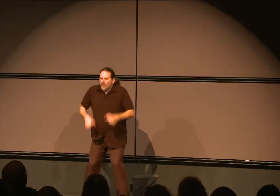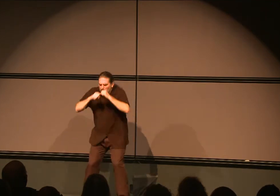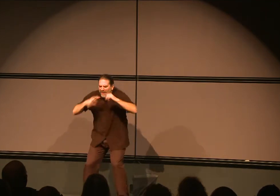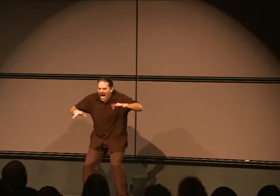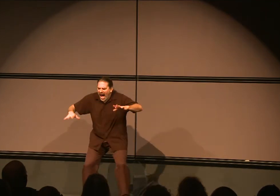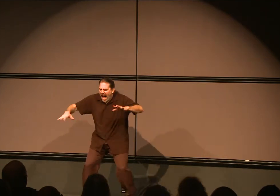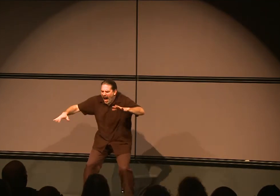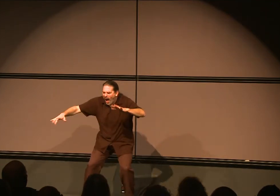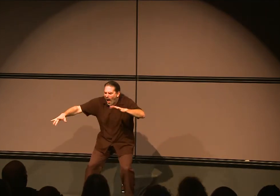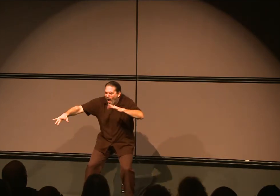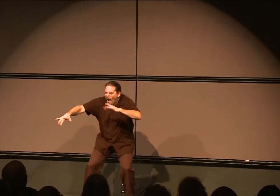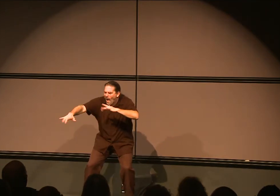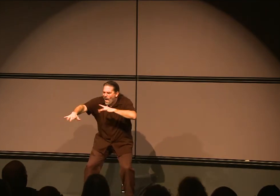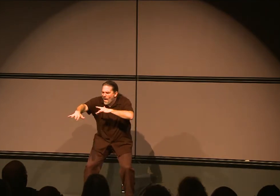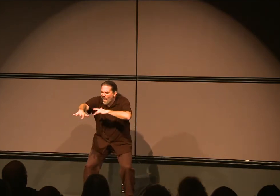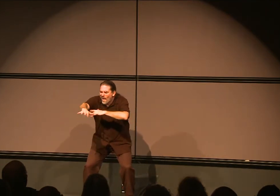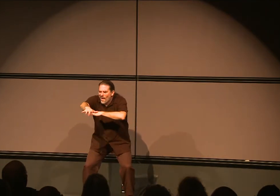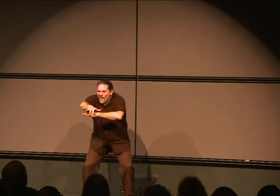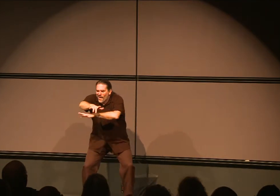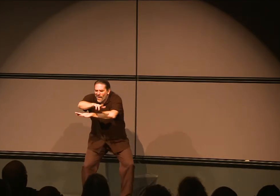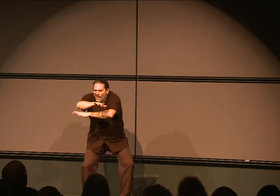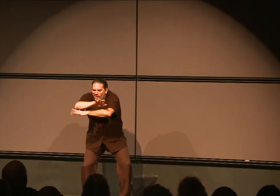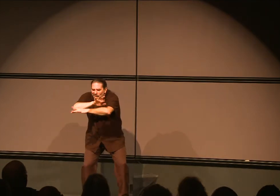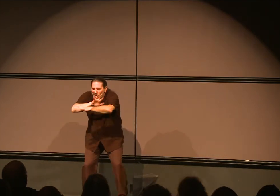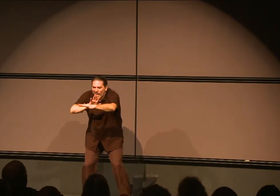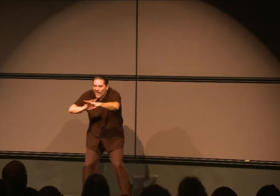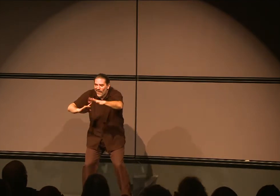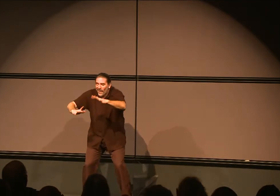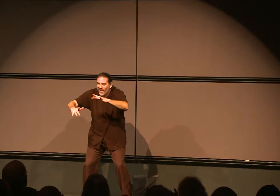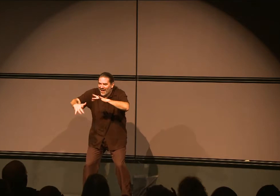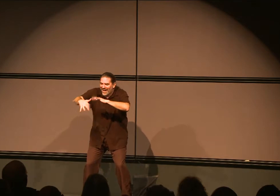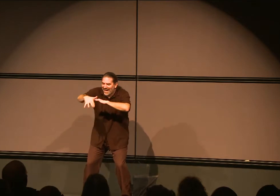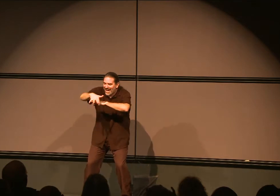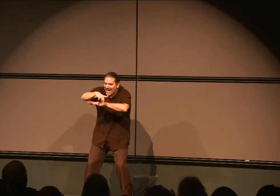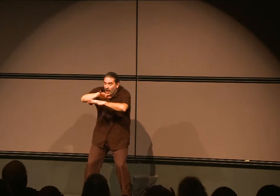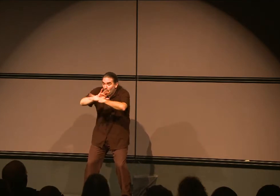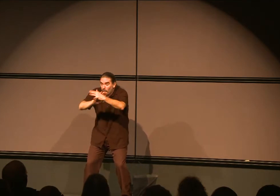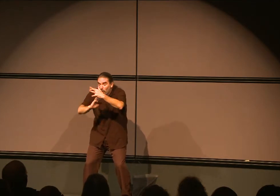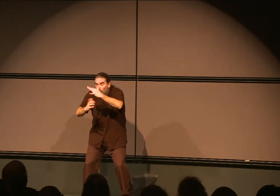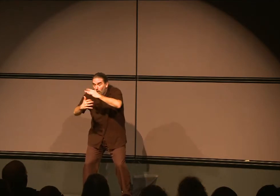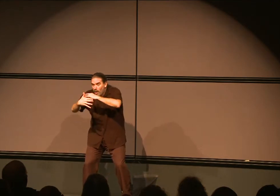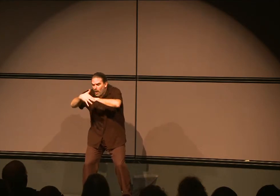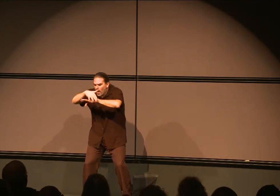A spray of cellular particles